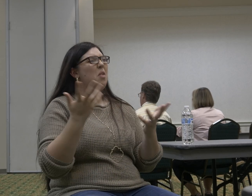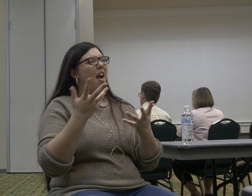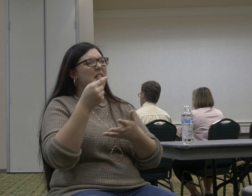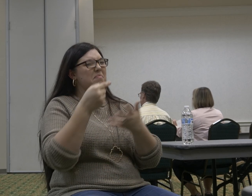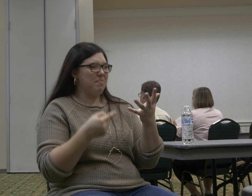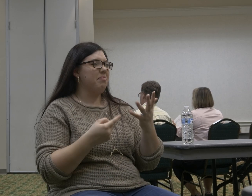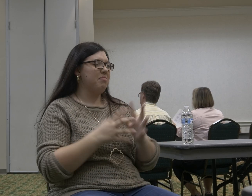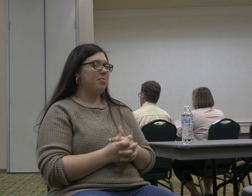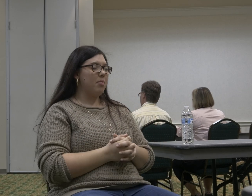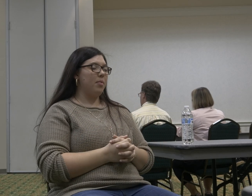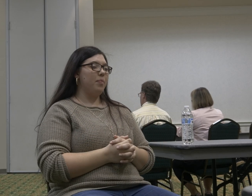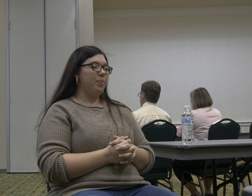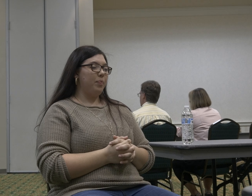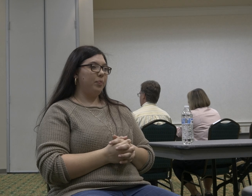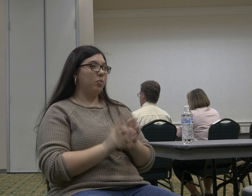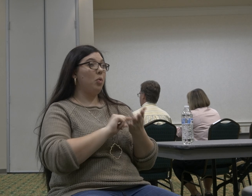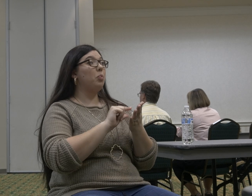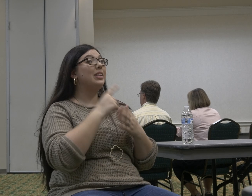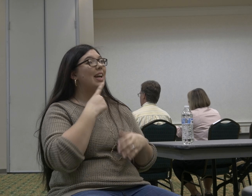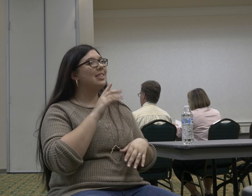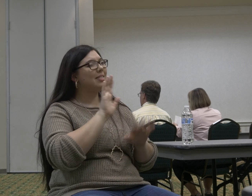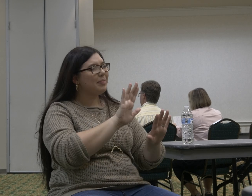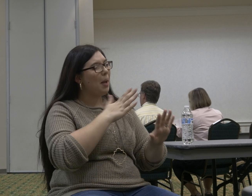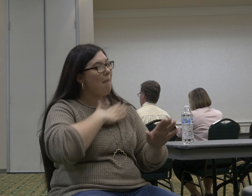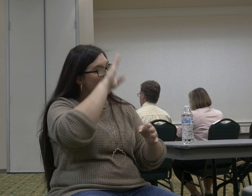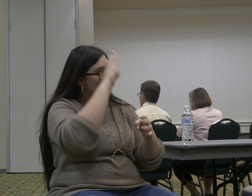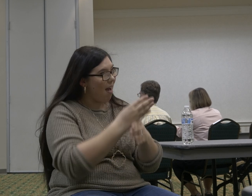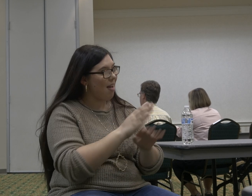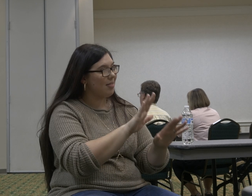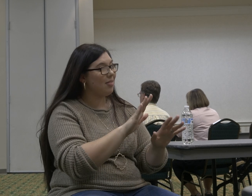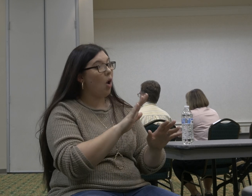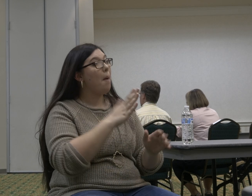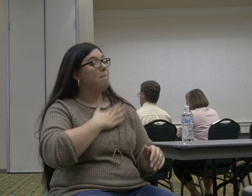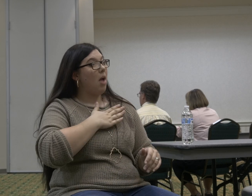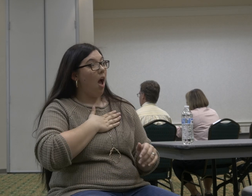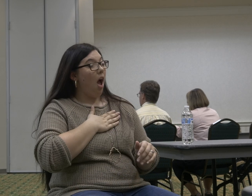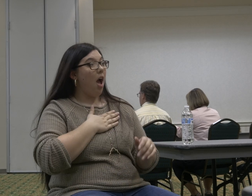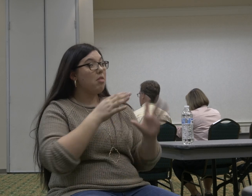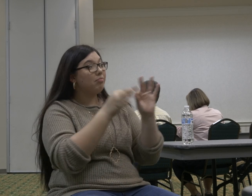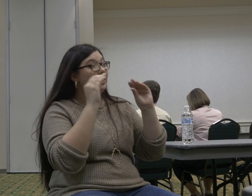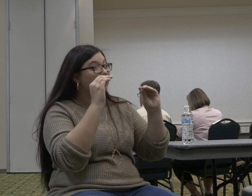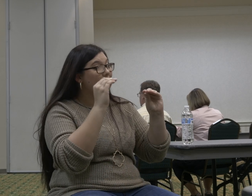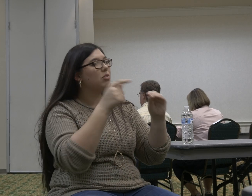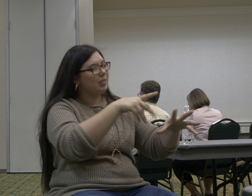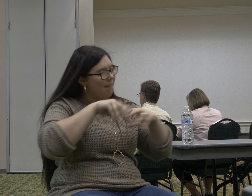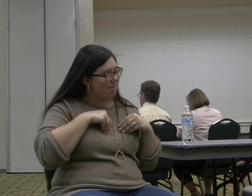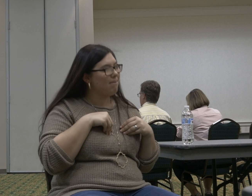He says, my son, if you will receive my words and treasure my commandments